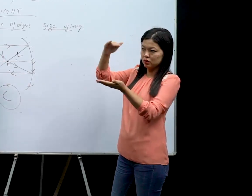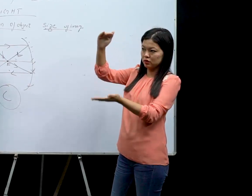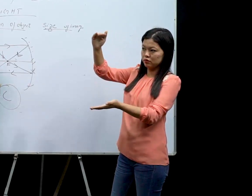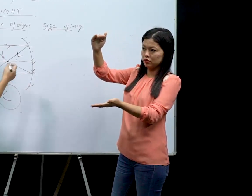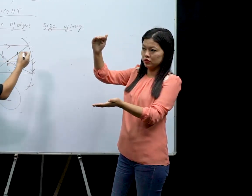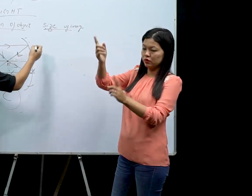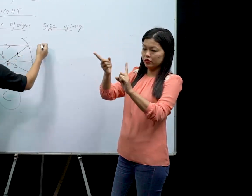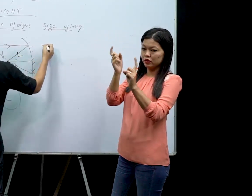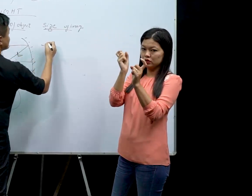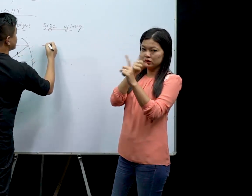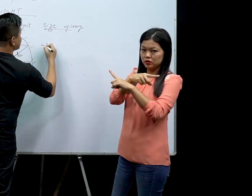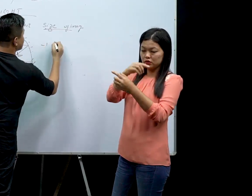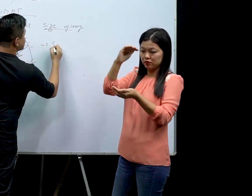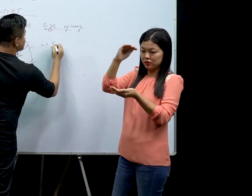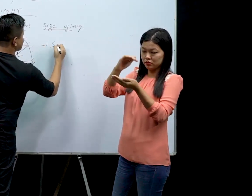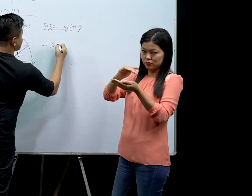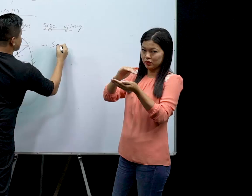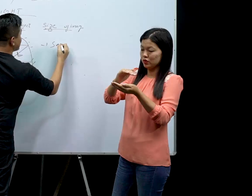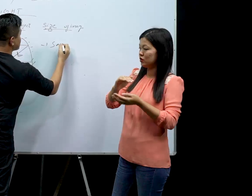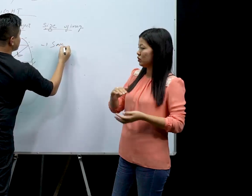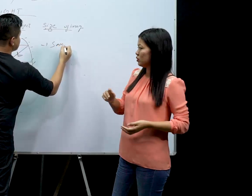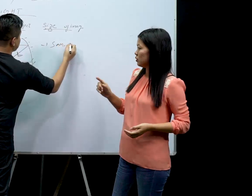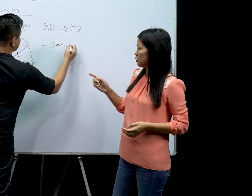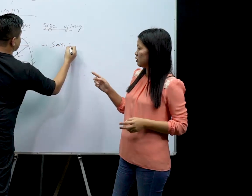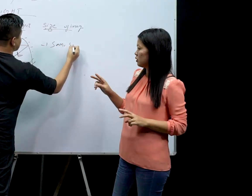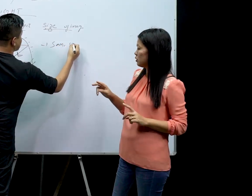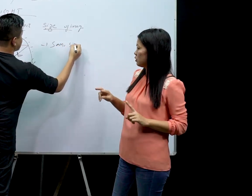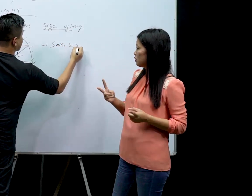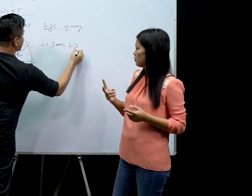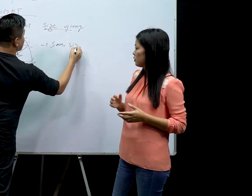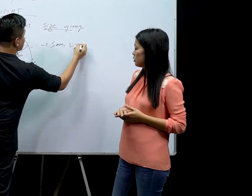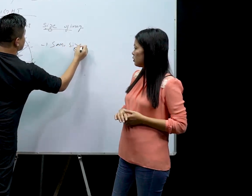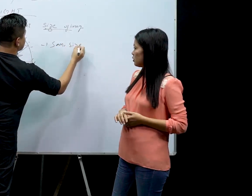the same size. The image would be same size